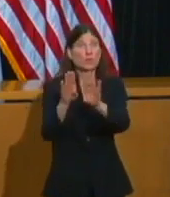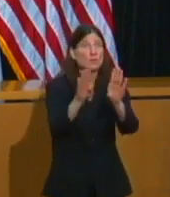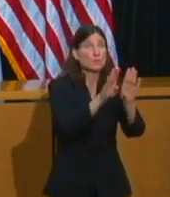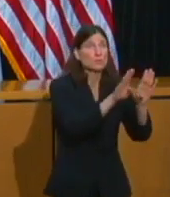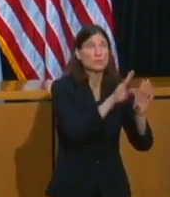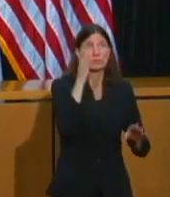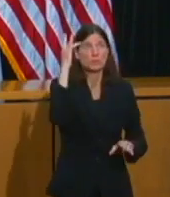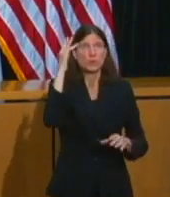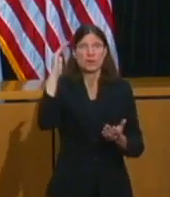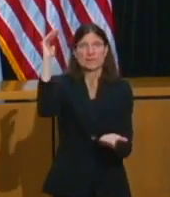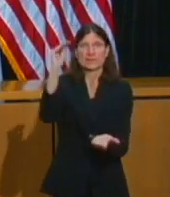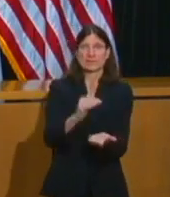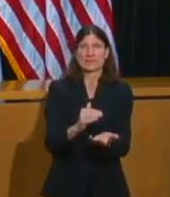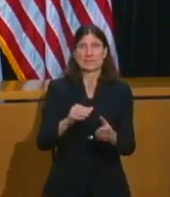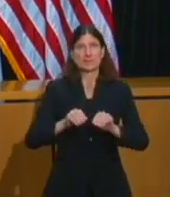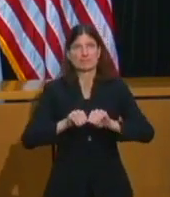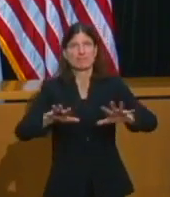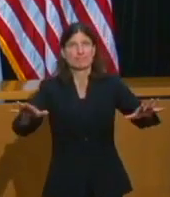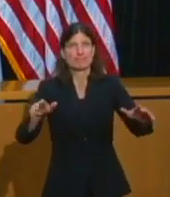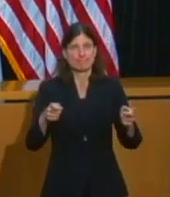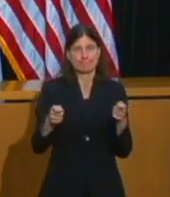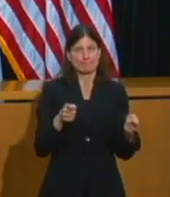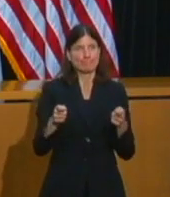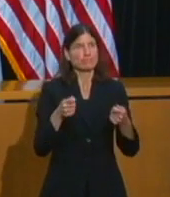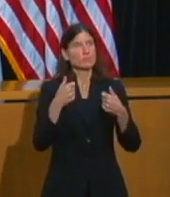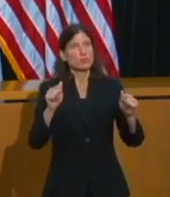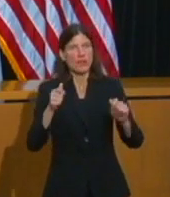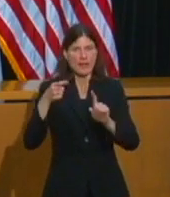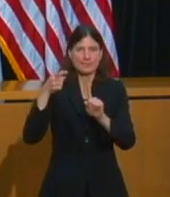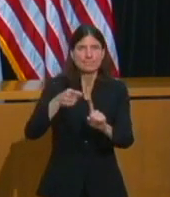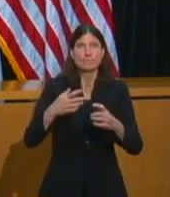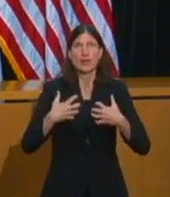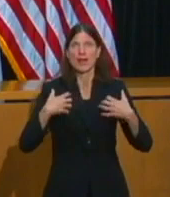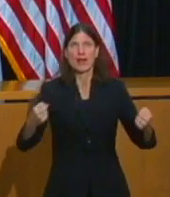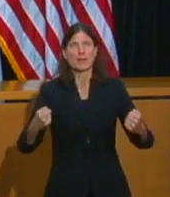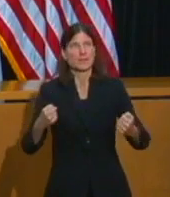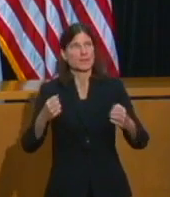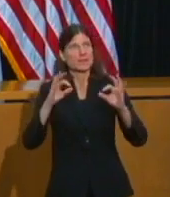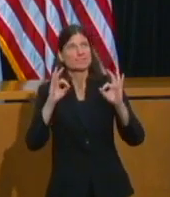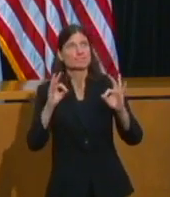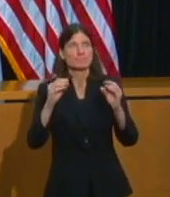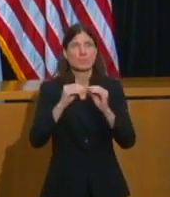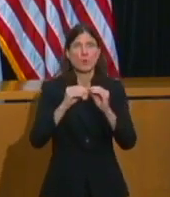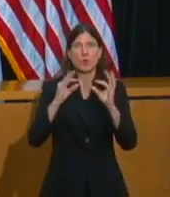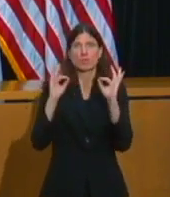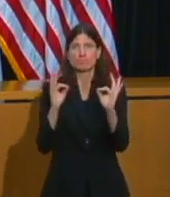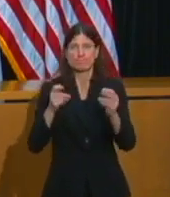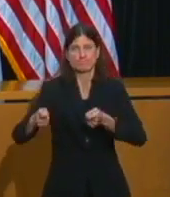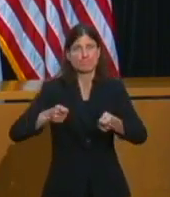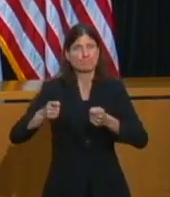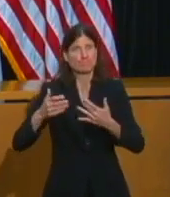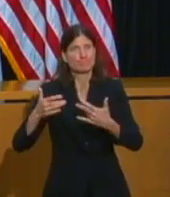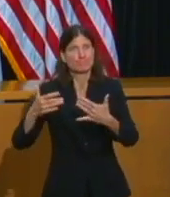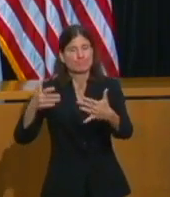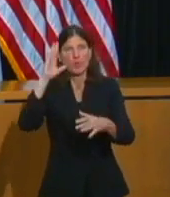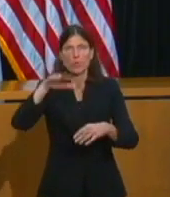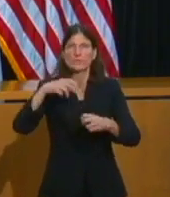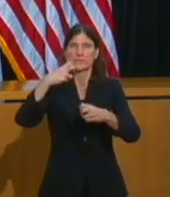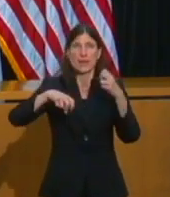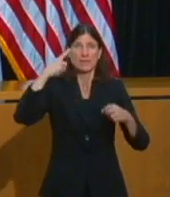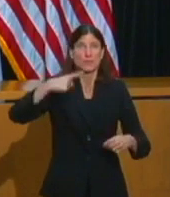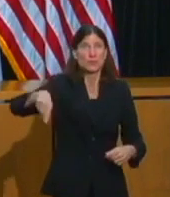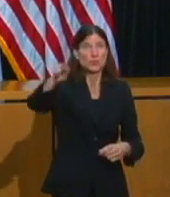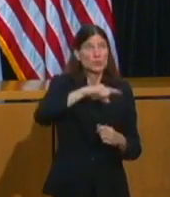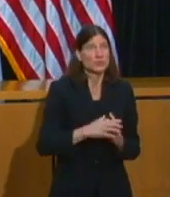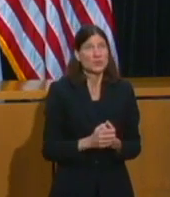health. And it's working. But we understand this guidance is in conflict with assembling